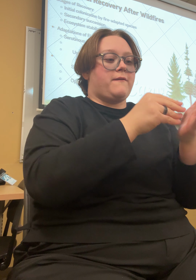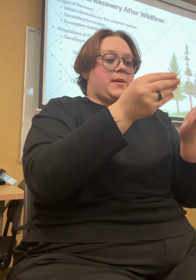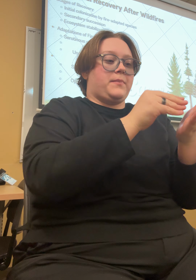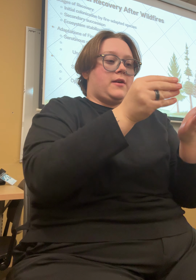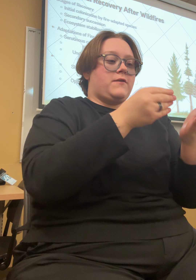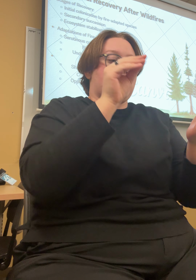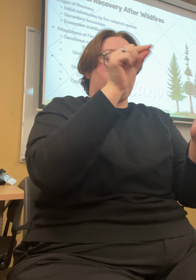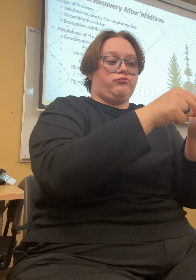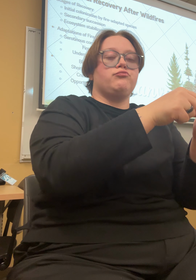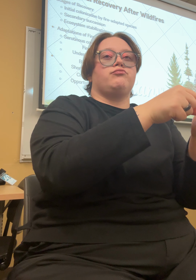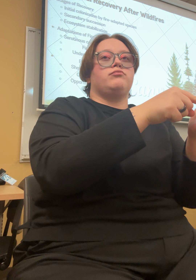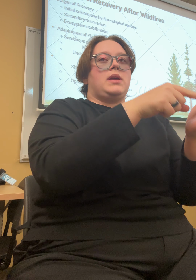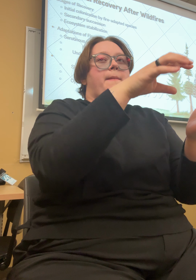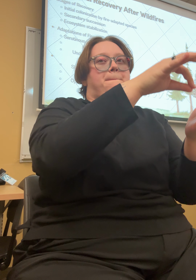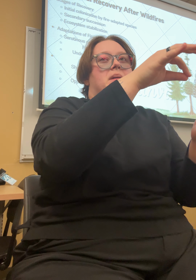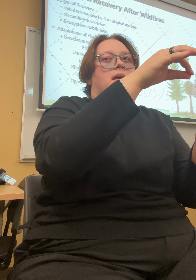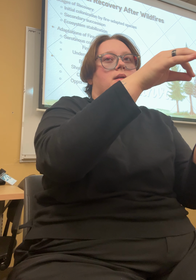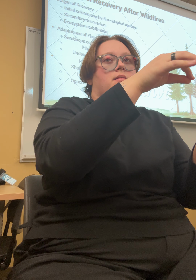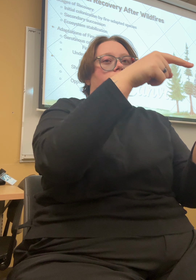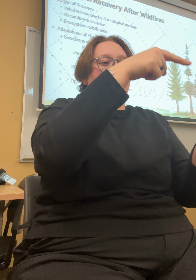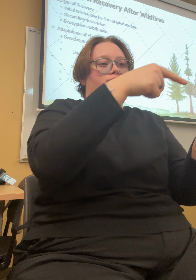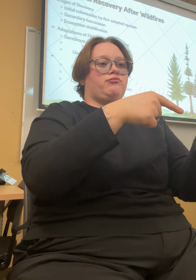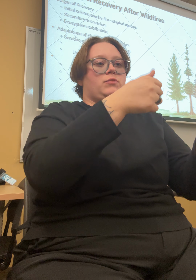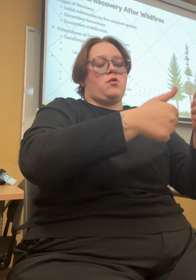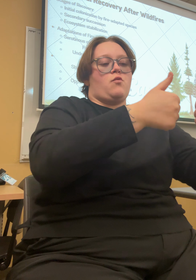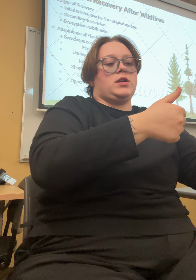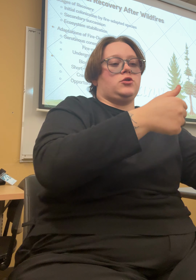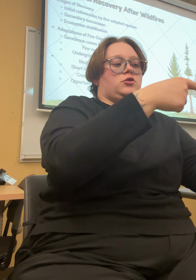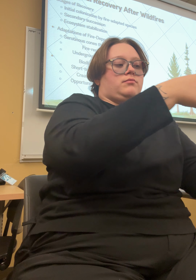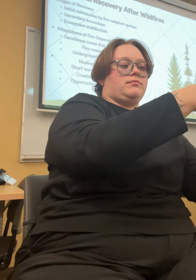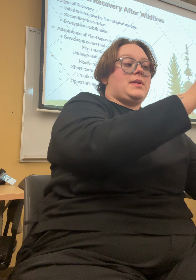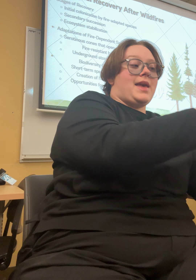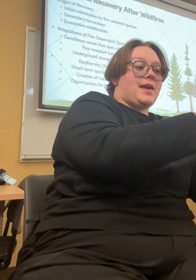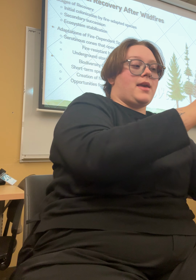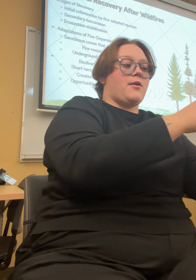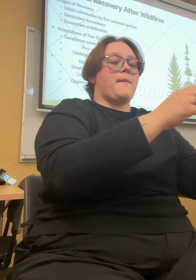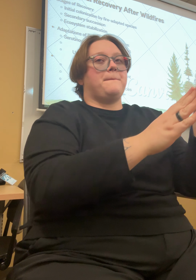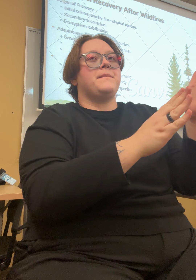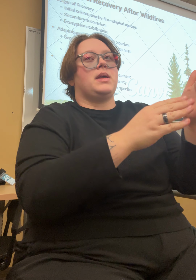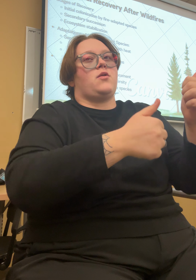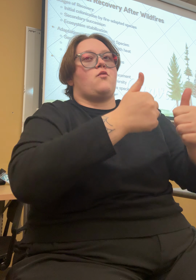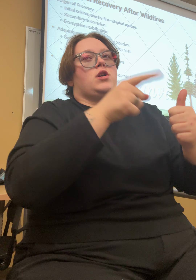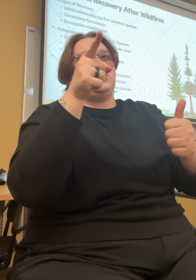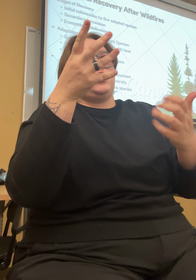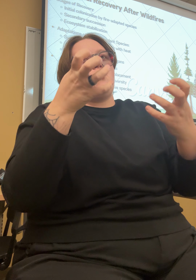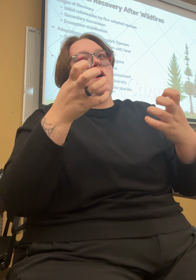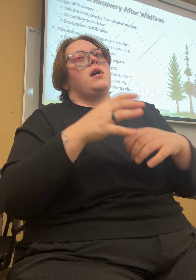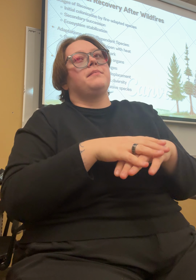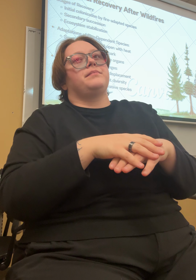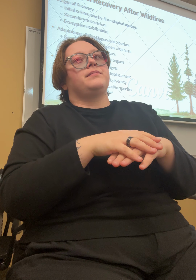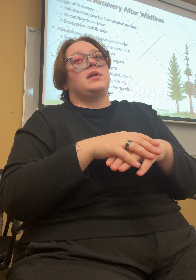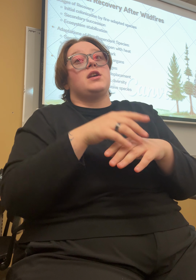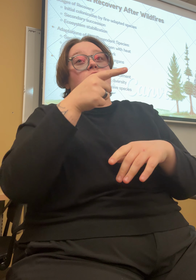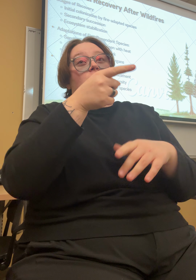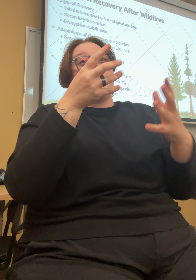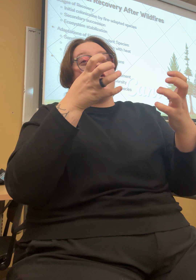up into 2 groups, and you can kinda like try to make it through without burning down your town or whatever like that.